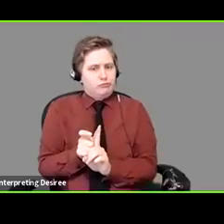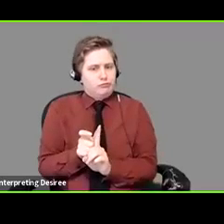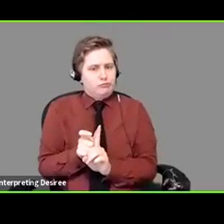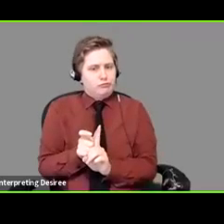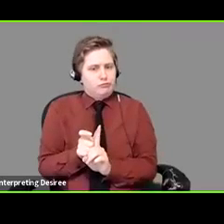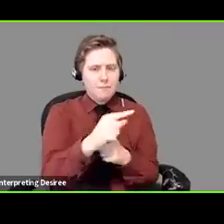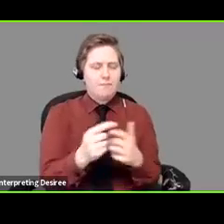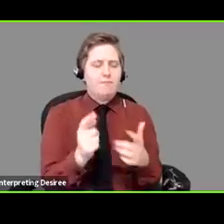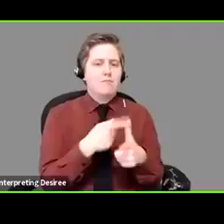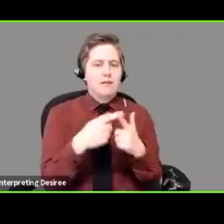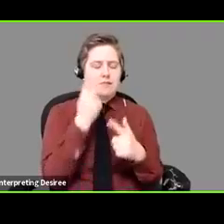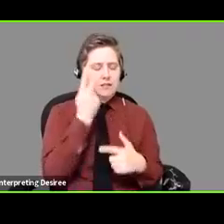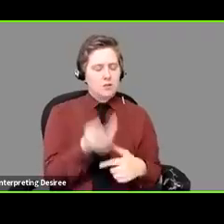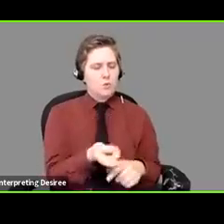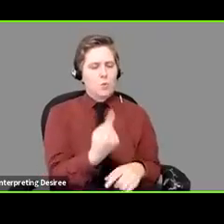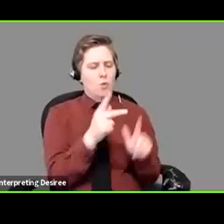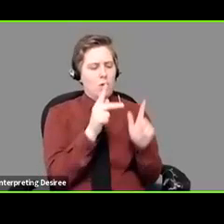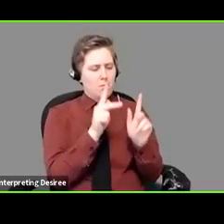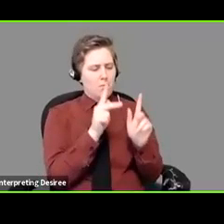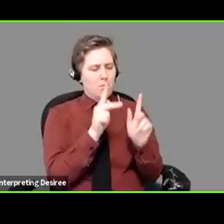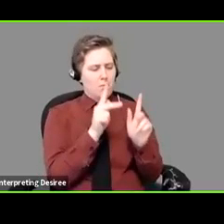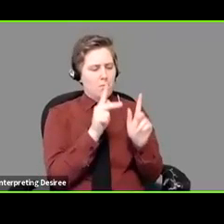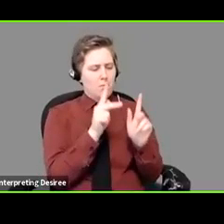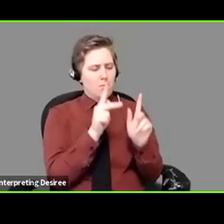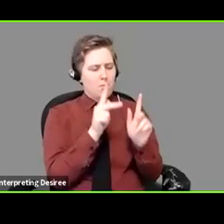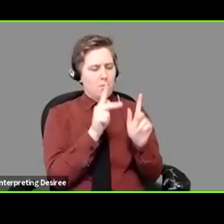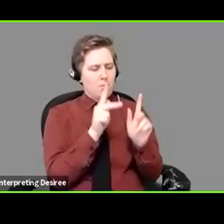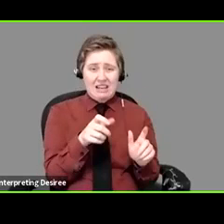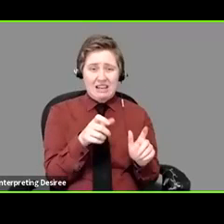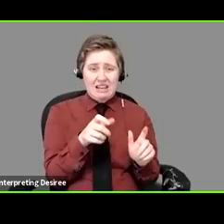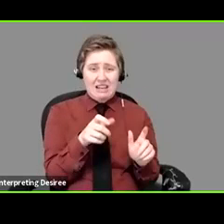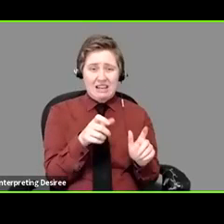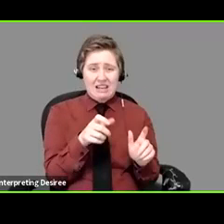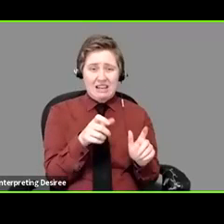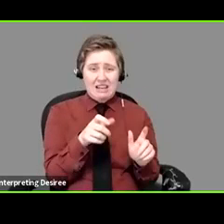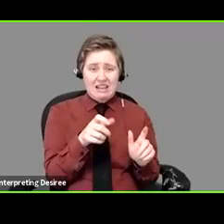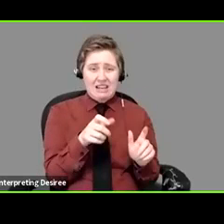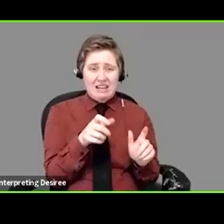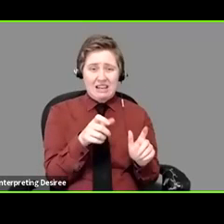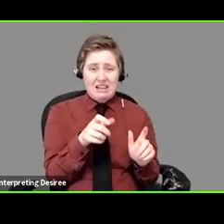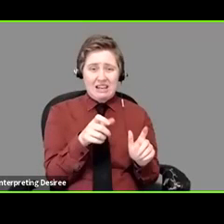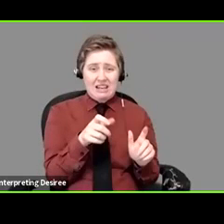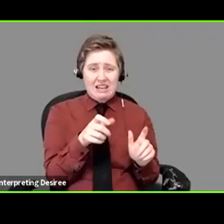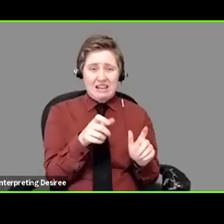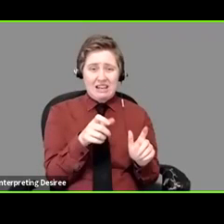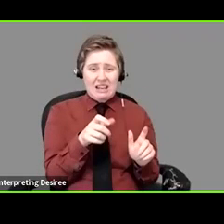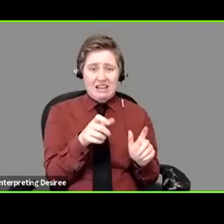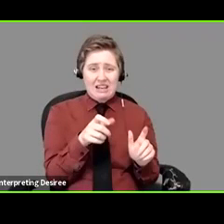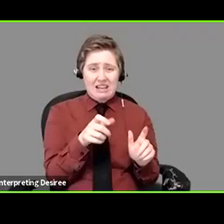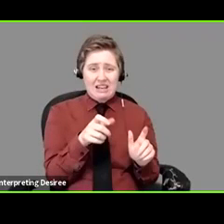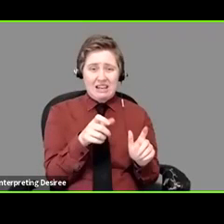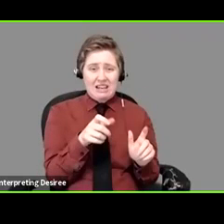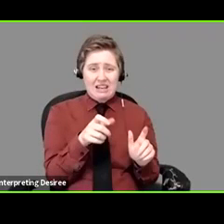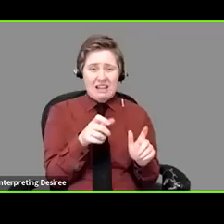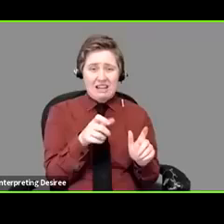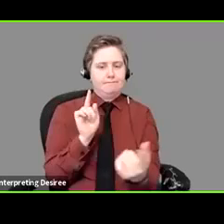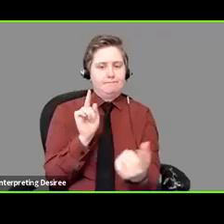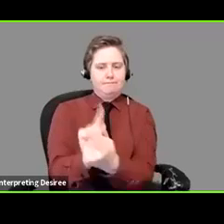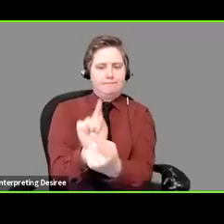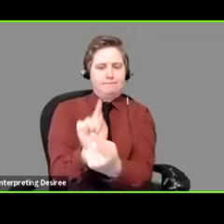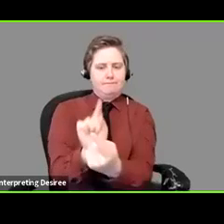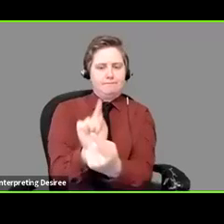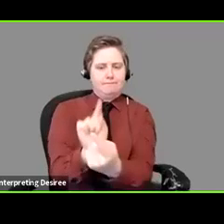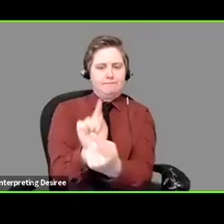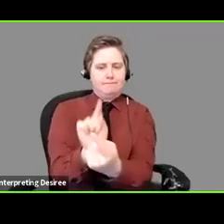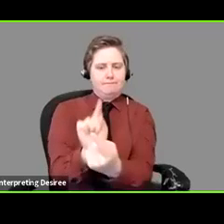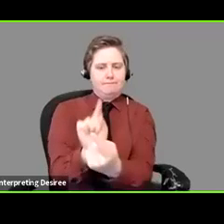you know, one person, we could end up having to trace 10 other people or more because they've come in contact with them. So there's a lot